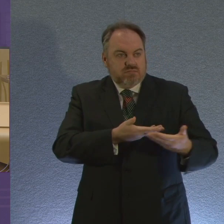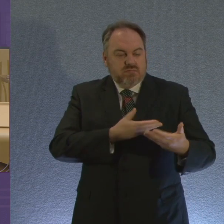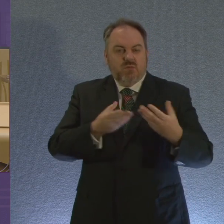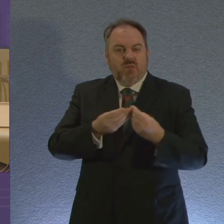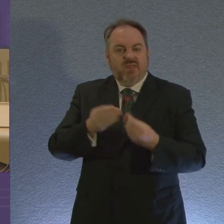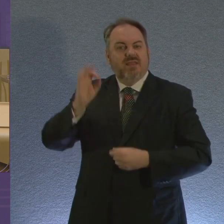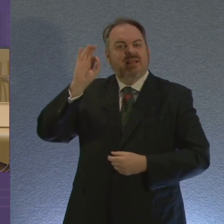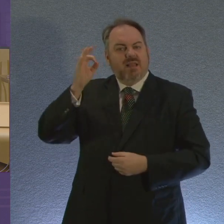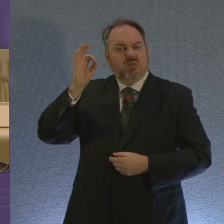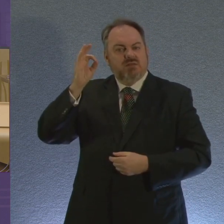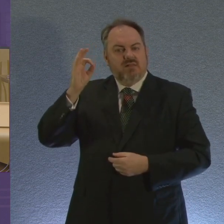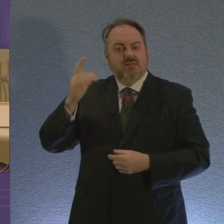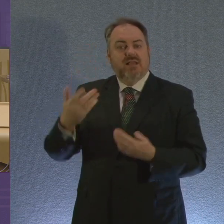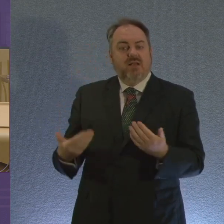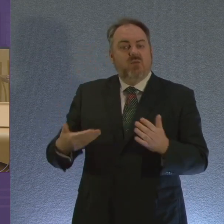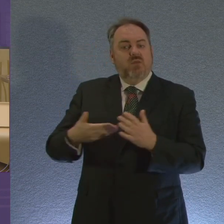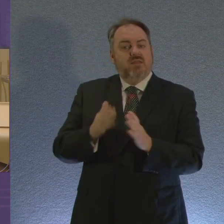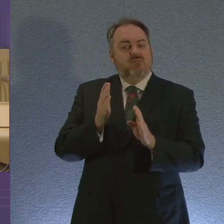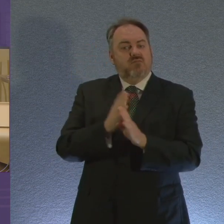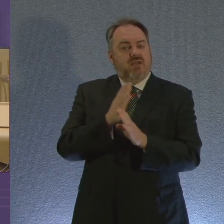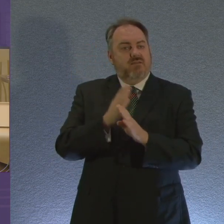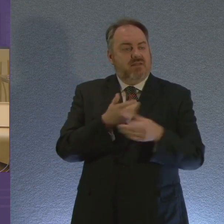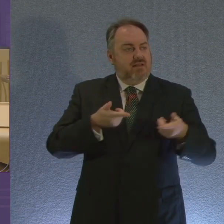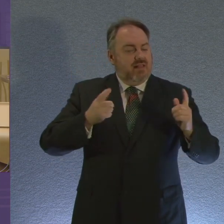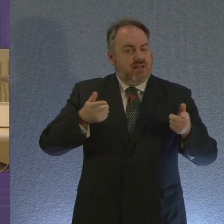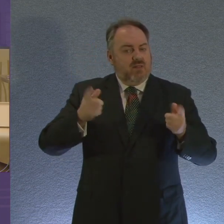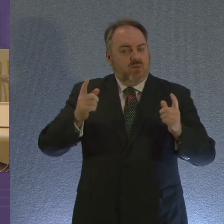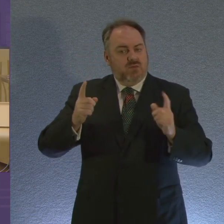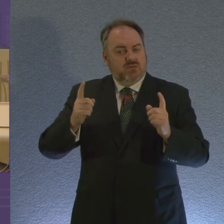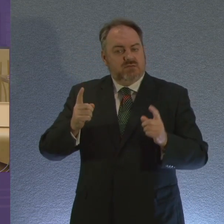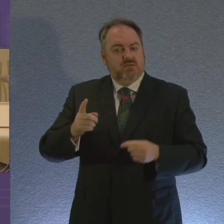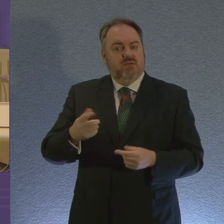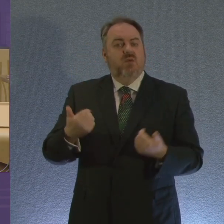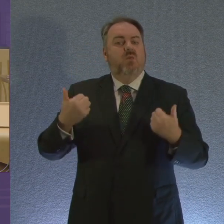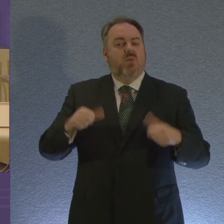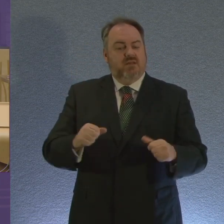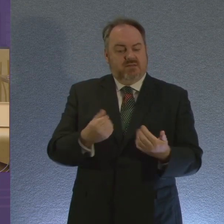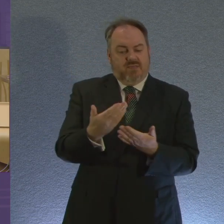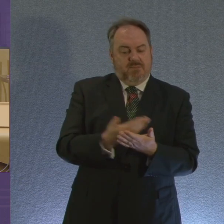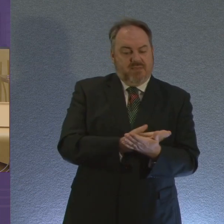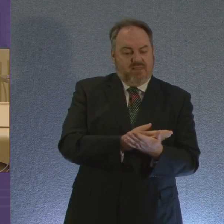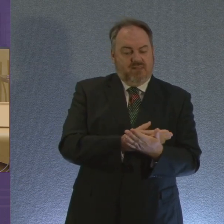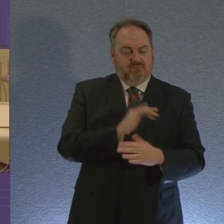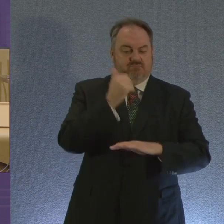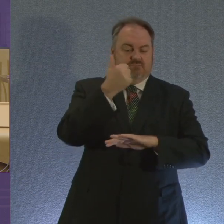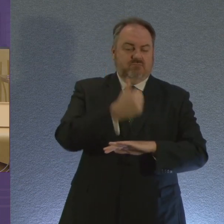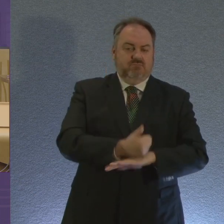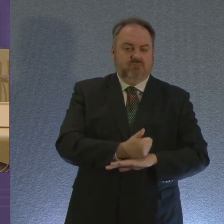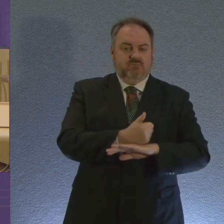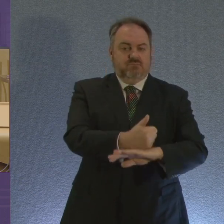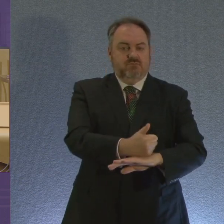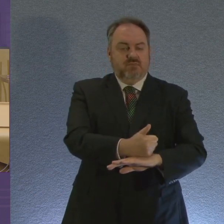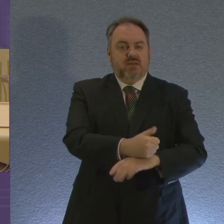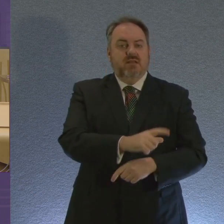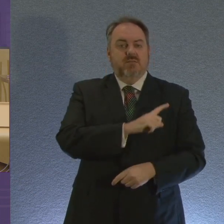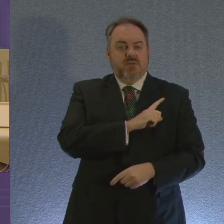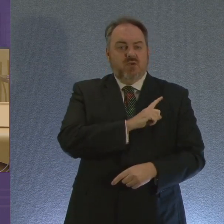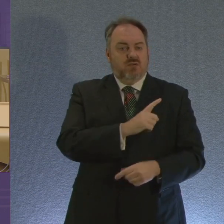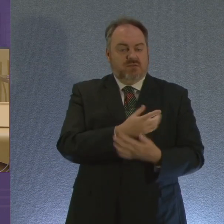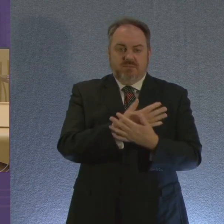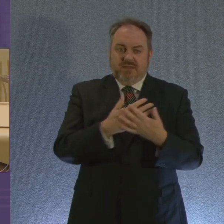and also with the private rented sector, as this, obviously, once the bill has been enacted, to ensure that those assurances are there